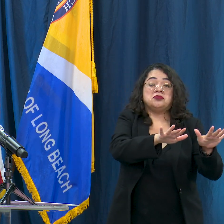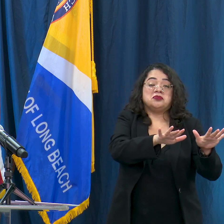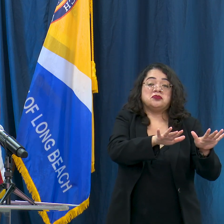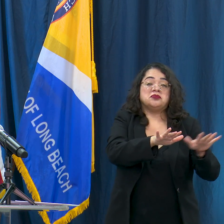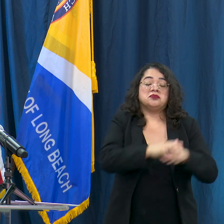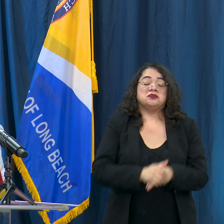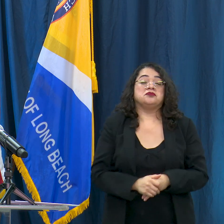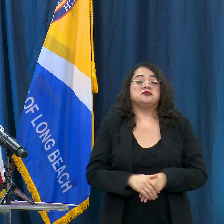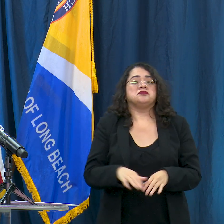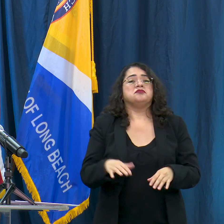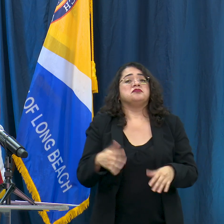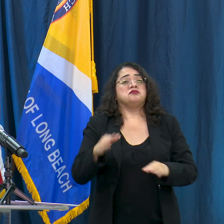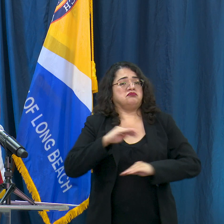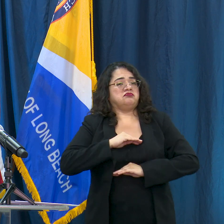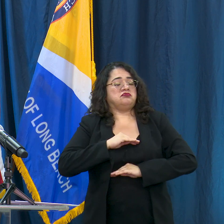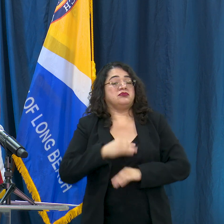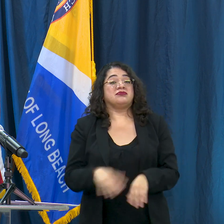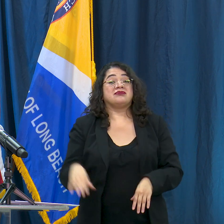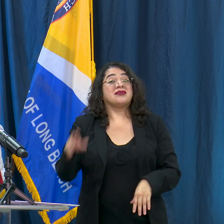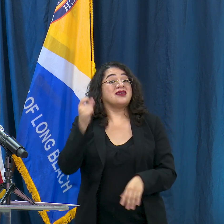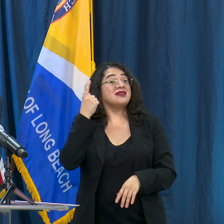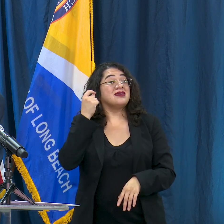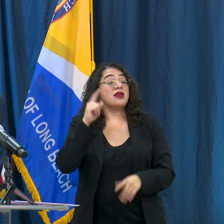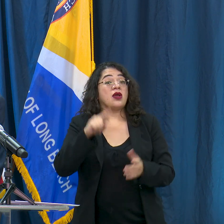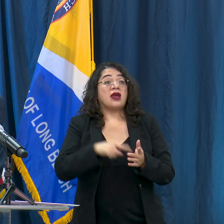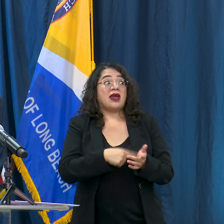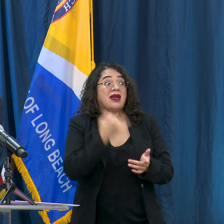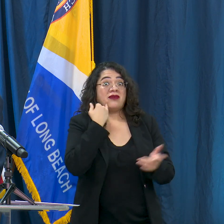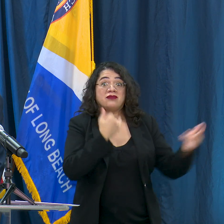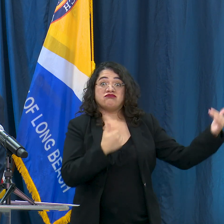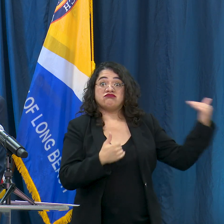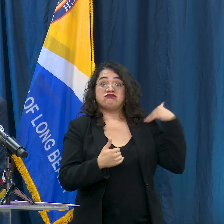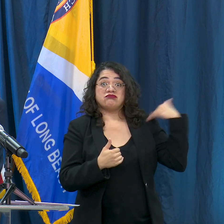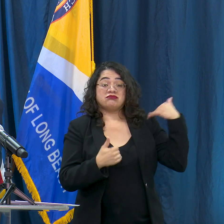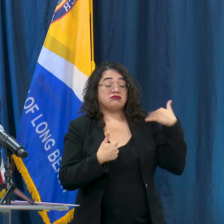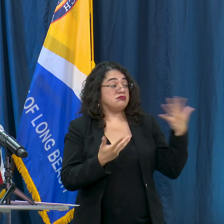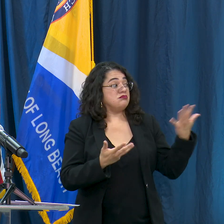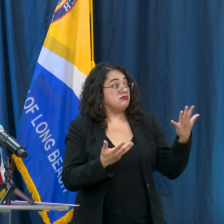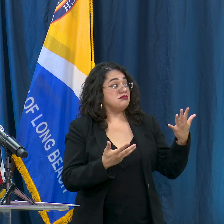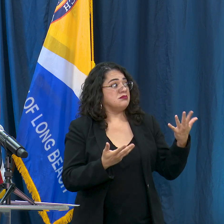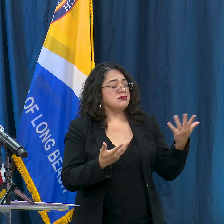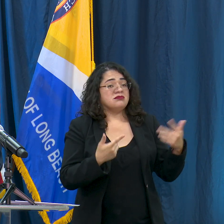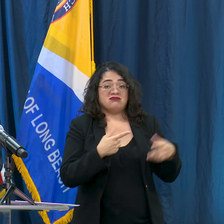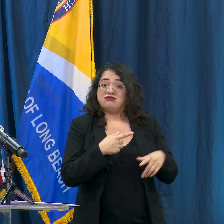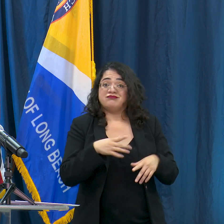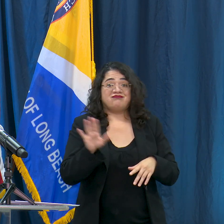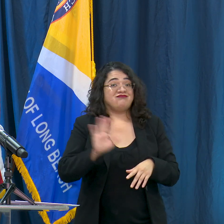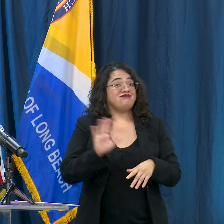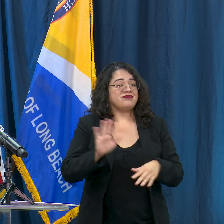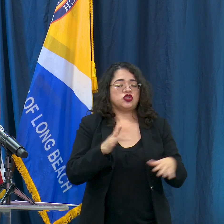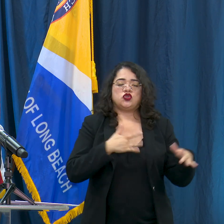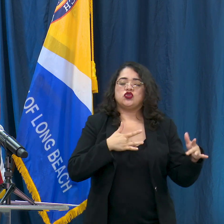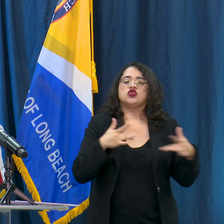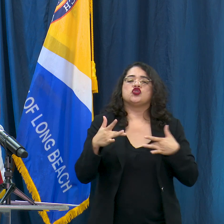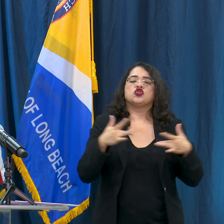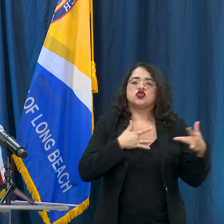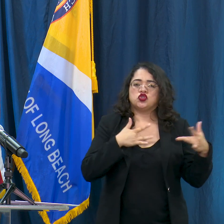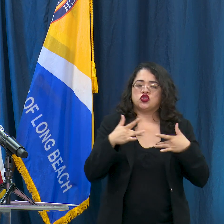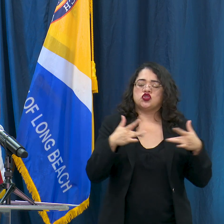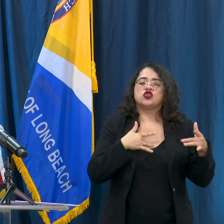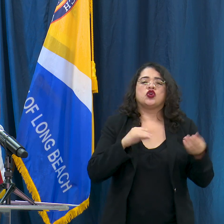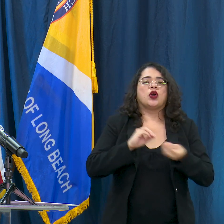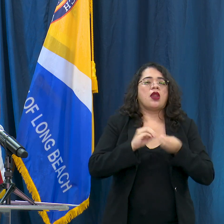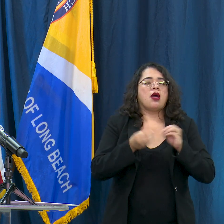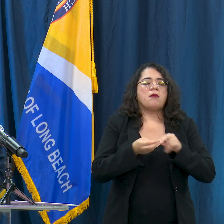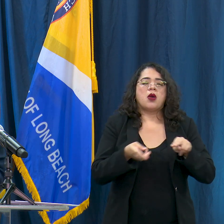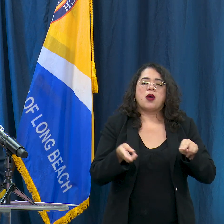hear from our hospital leadership that they're getting concerned about where we're at with the amount of folks in hospitals, if